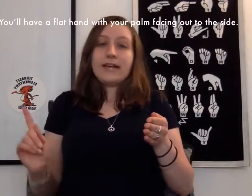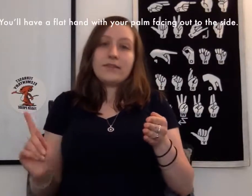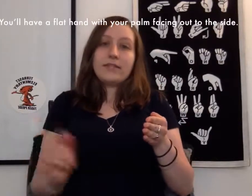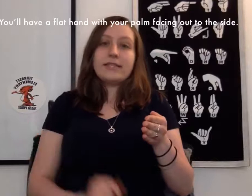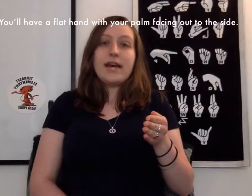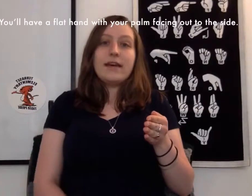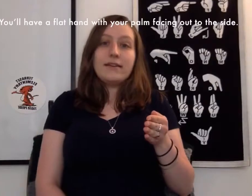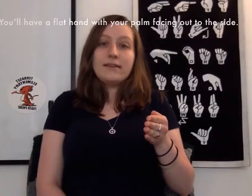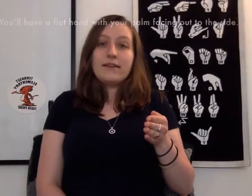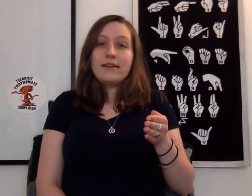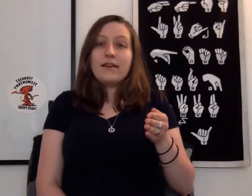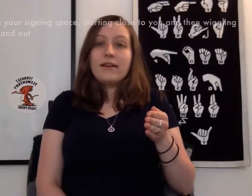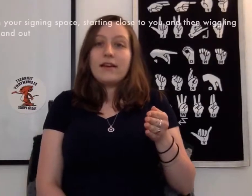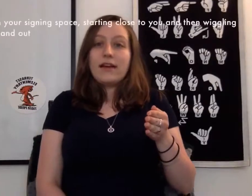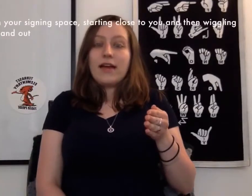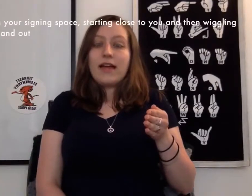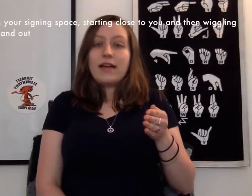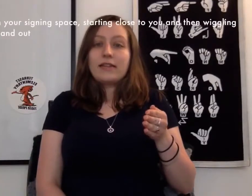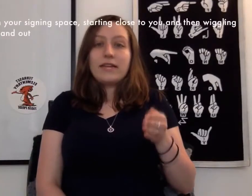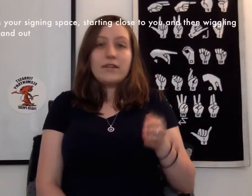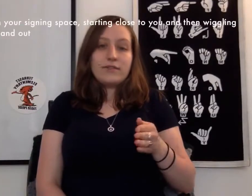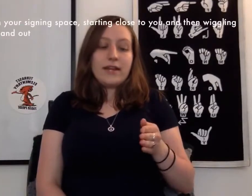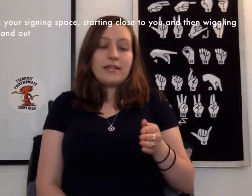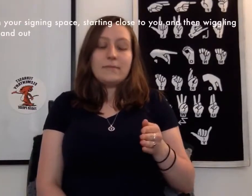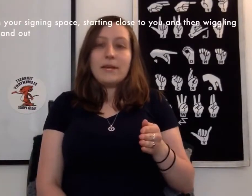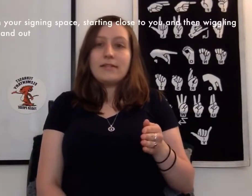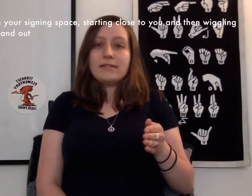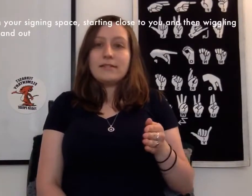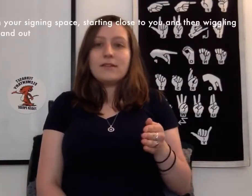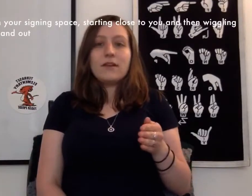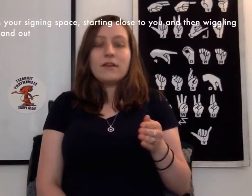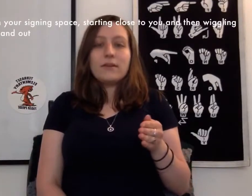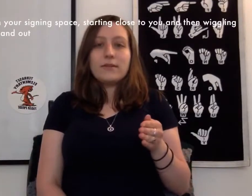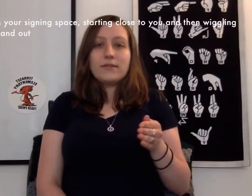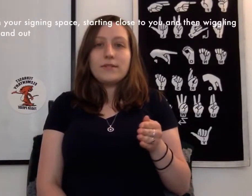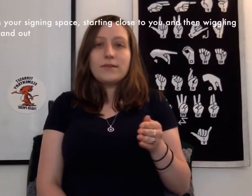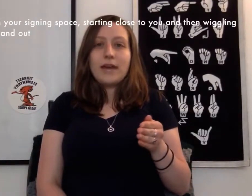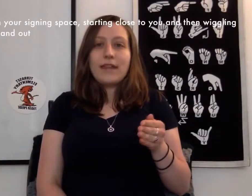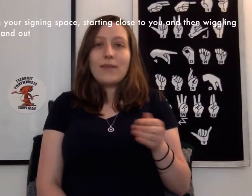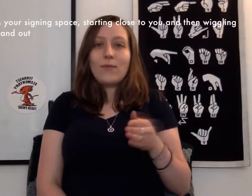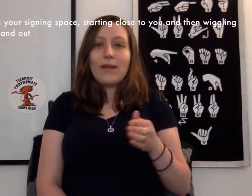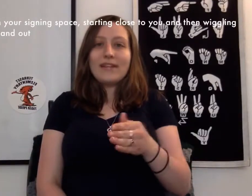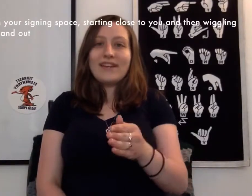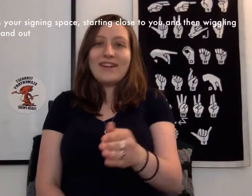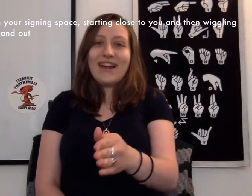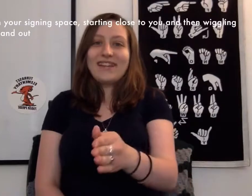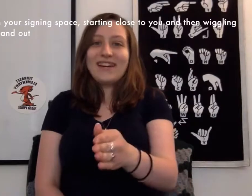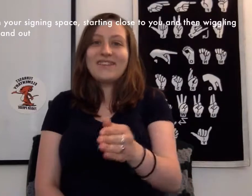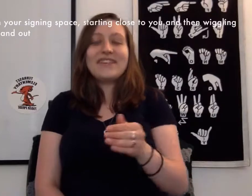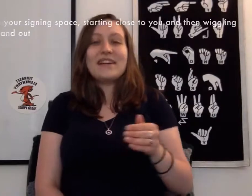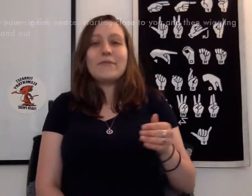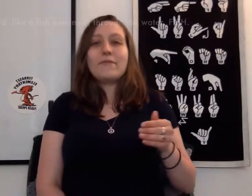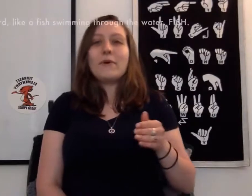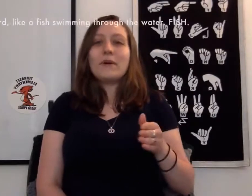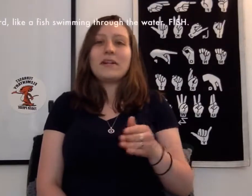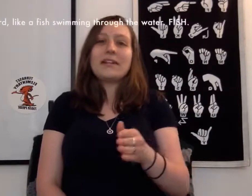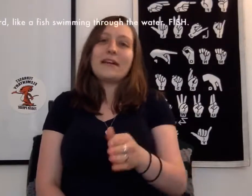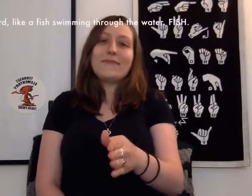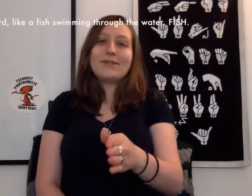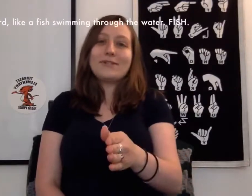the side. And in your signing space, starting close to you and then wiggling your hand out forward like a fish swimming